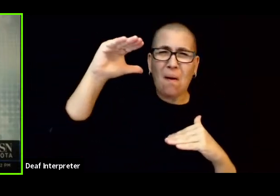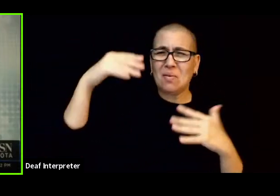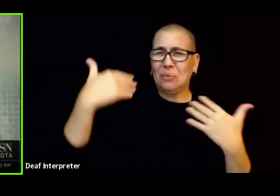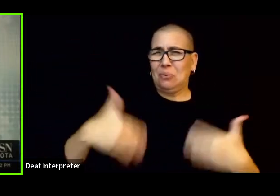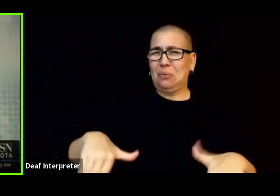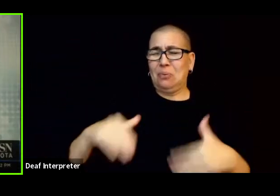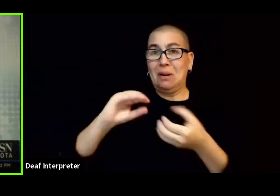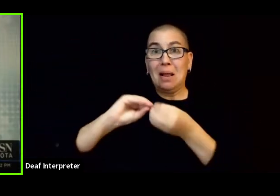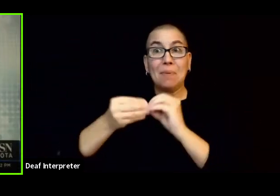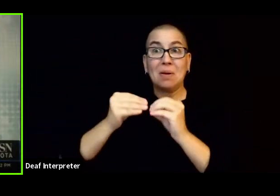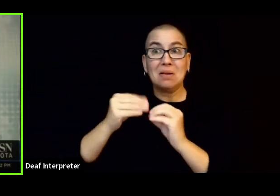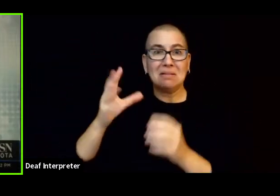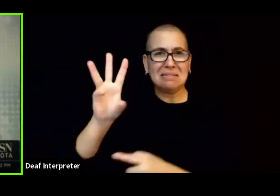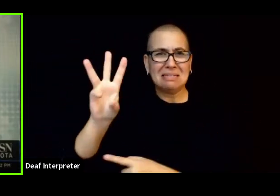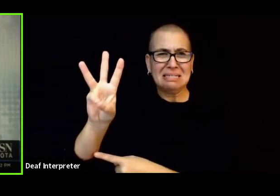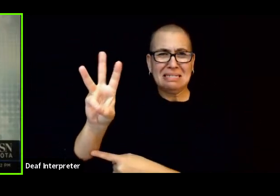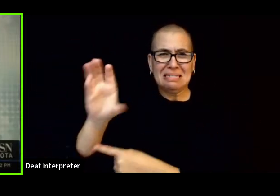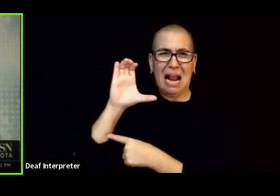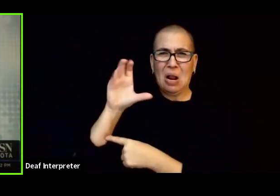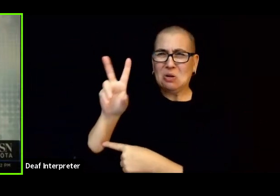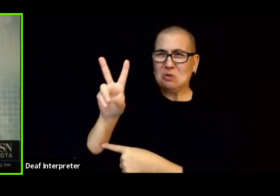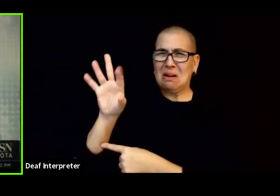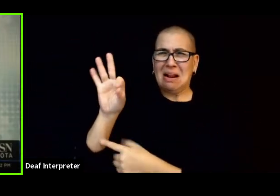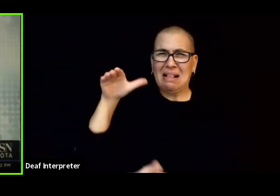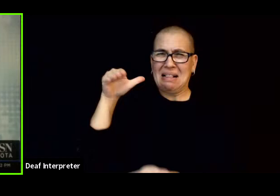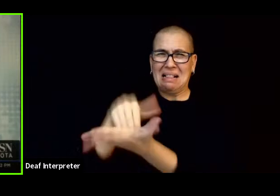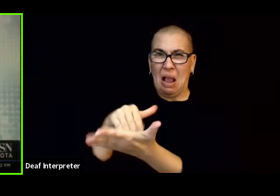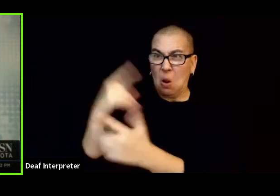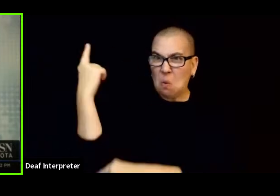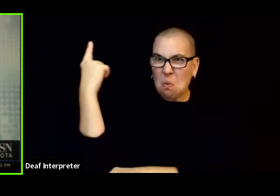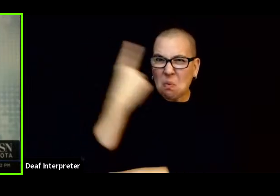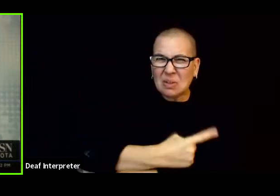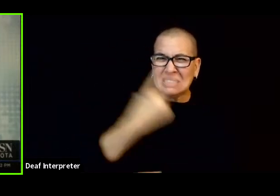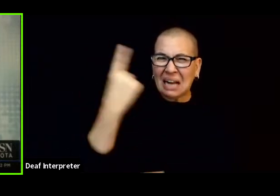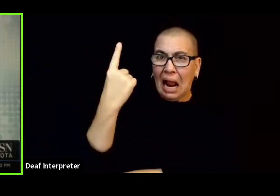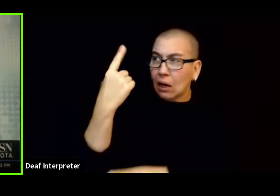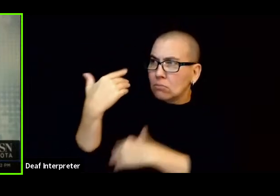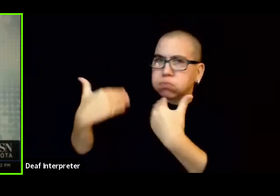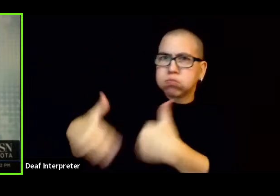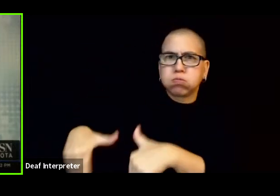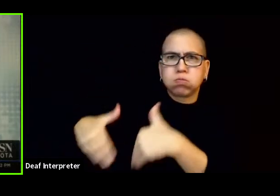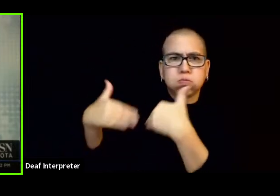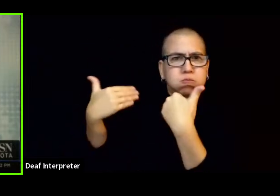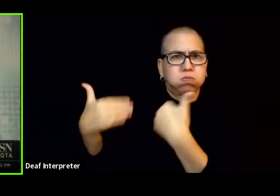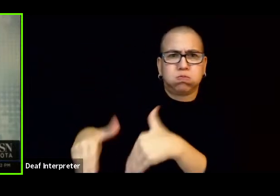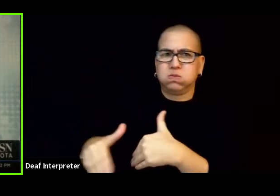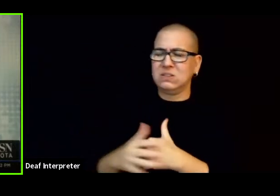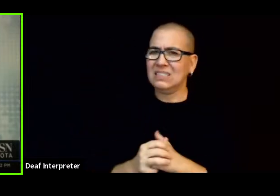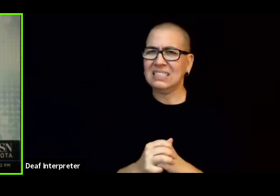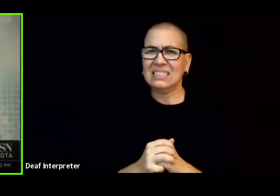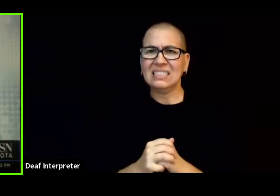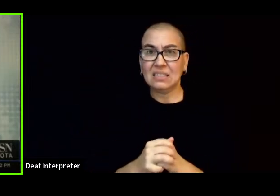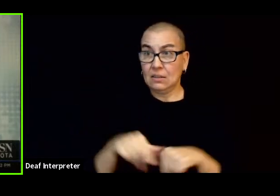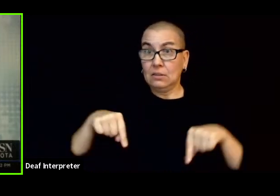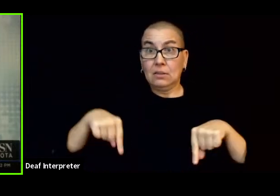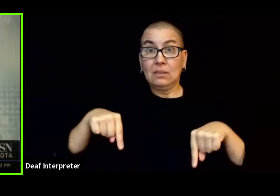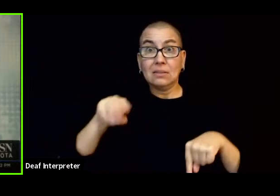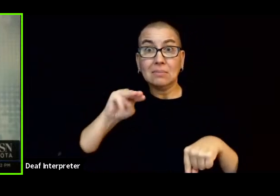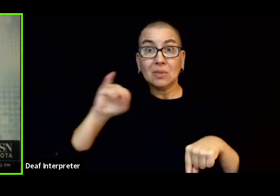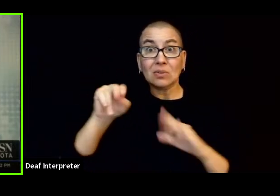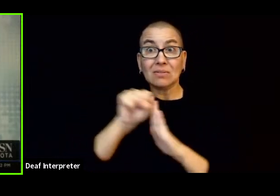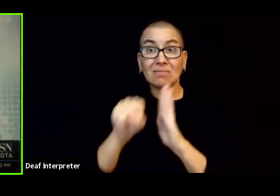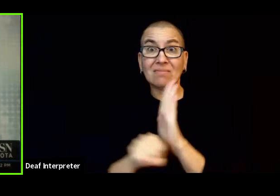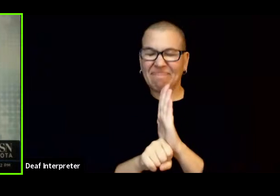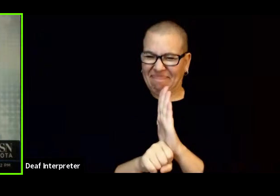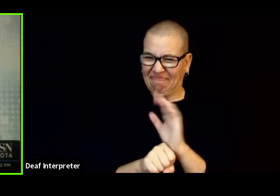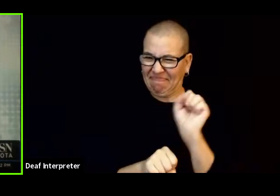8,560 deaths around the world. Here in Minnesota, unfortunately, we are announcing again new highs in